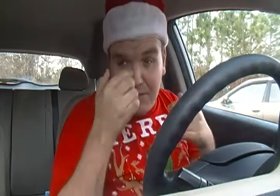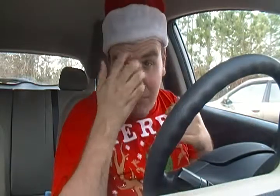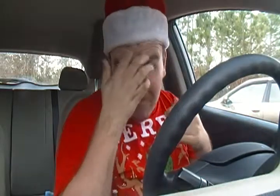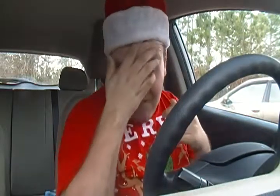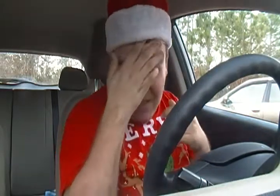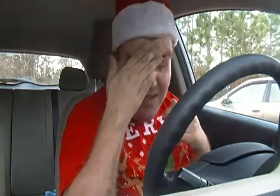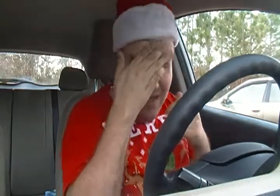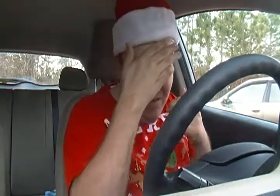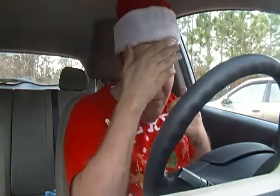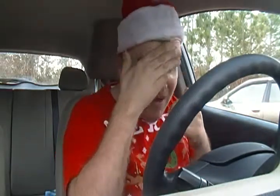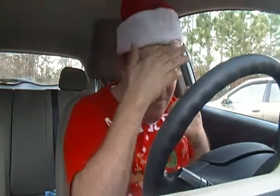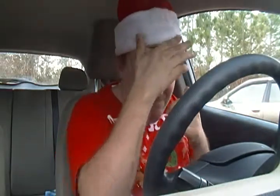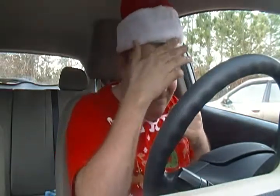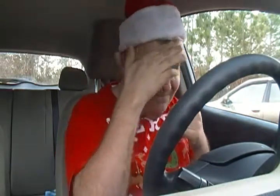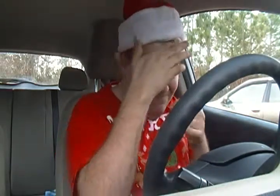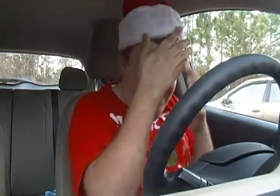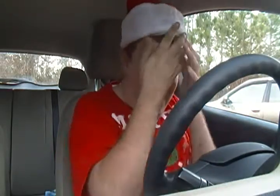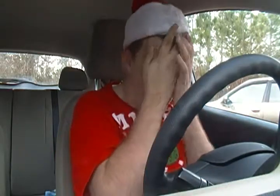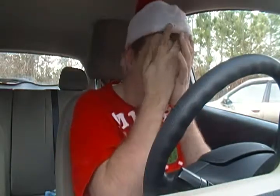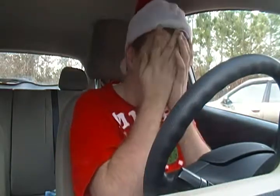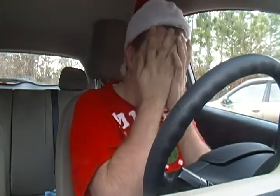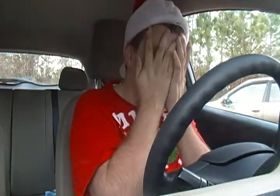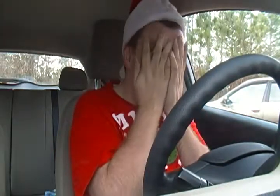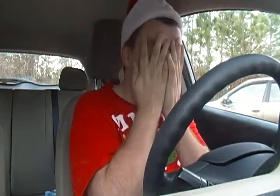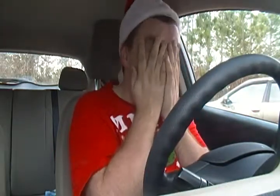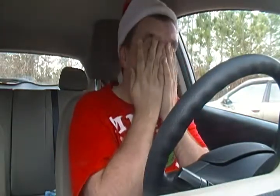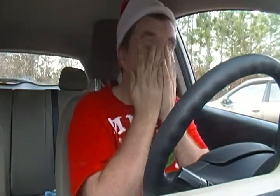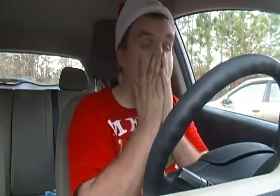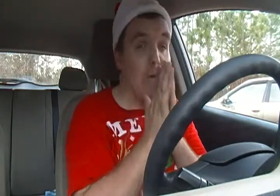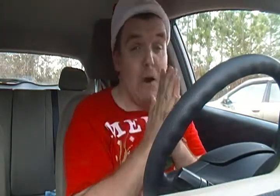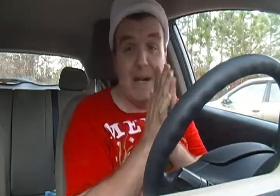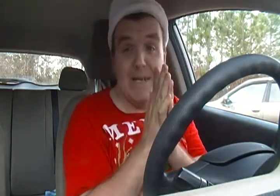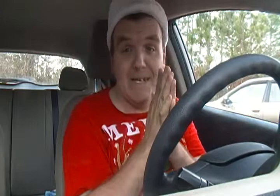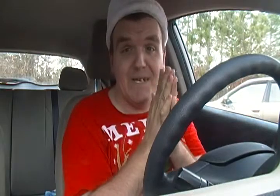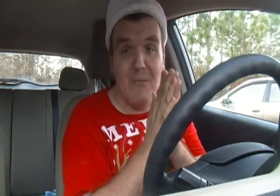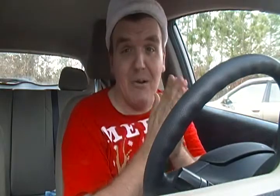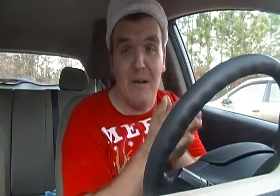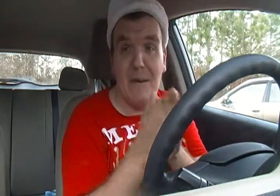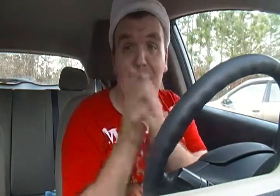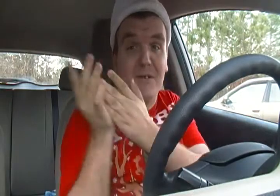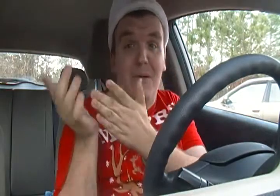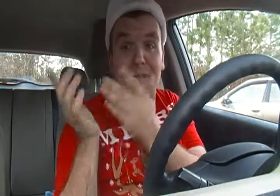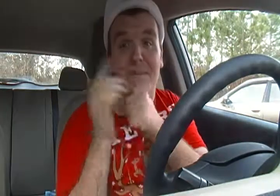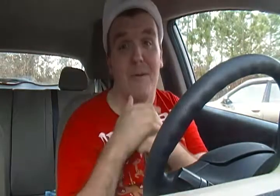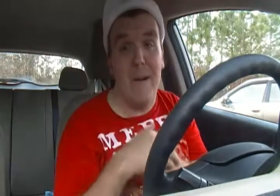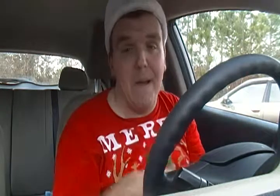his best friend but sorry guys i just woke up and i just watched this movie